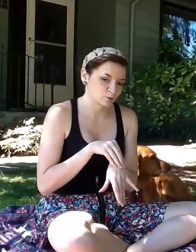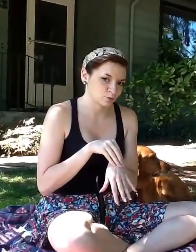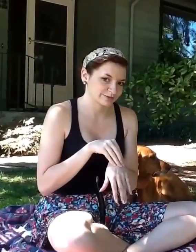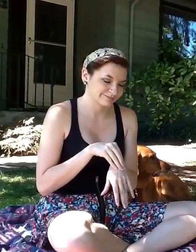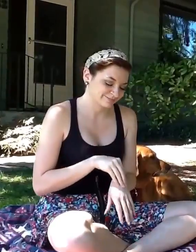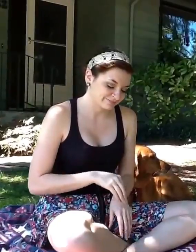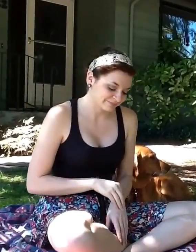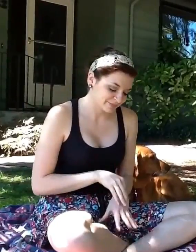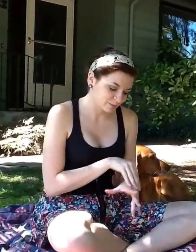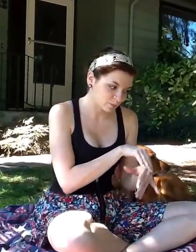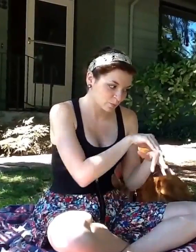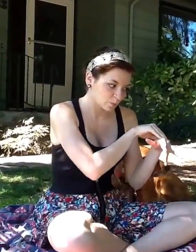octopus.